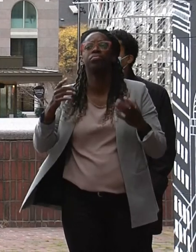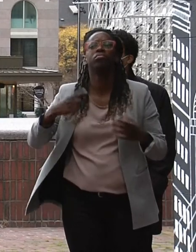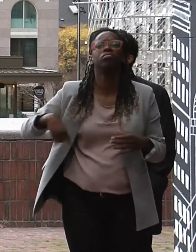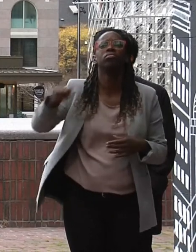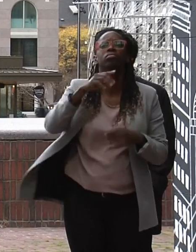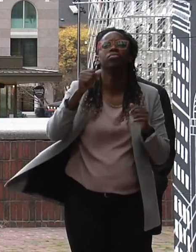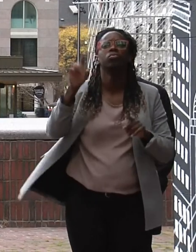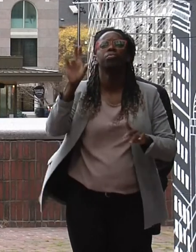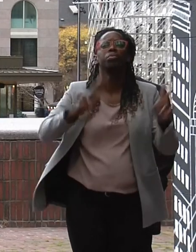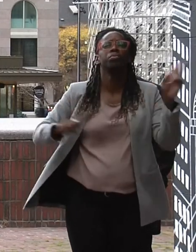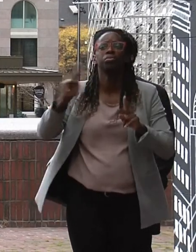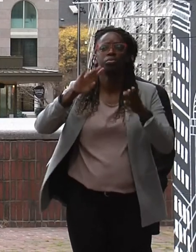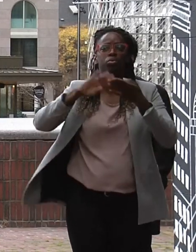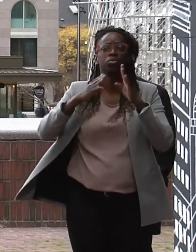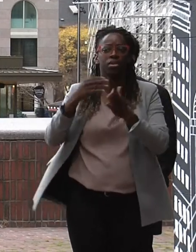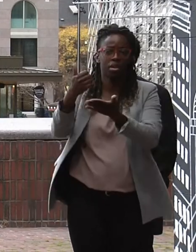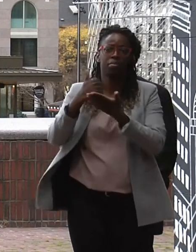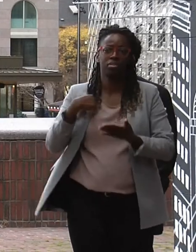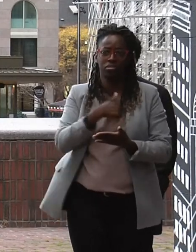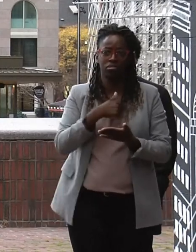possible. Thank you.